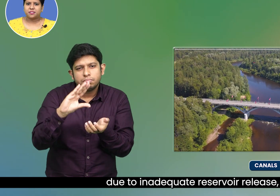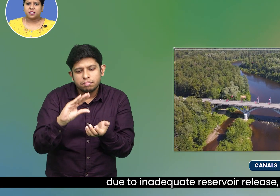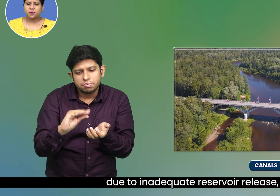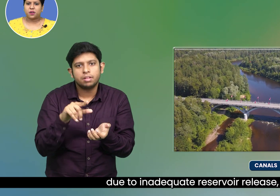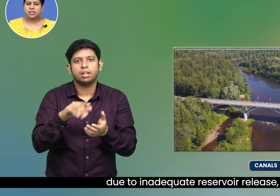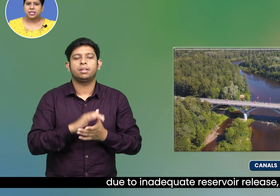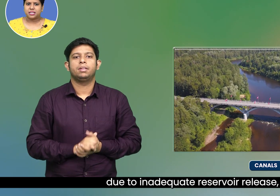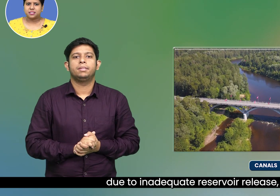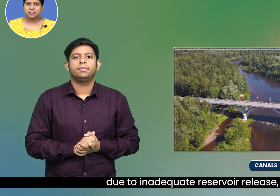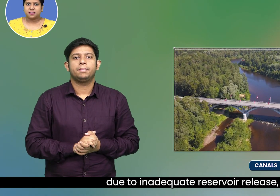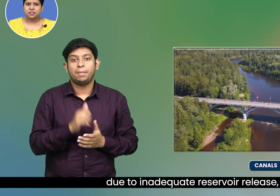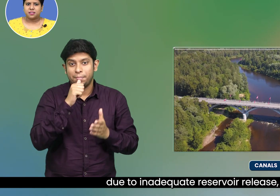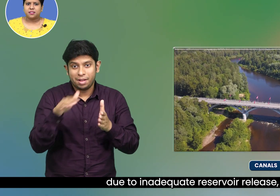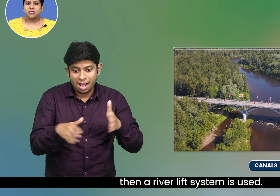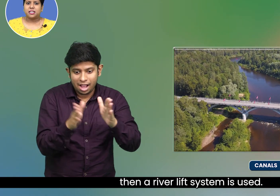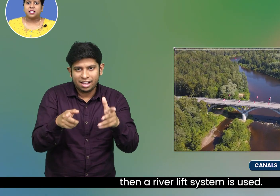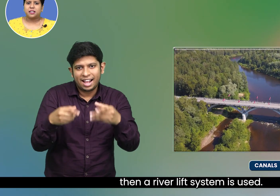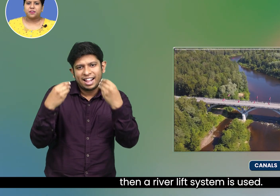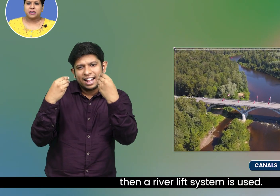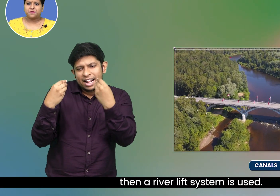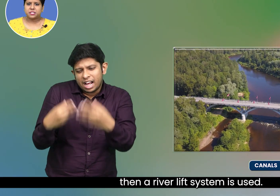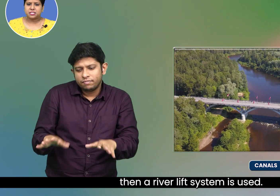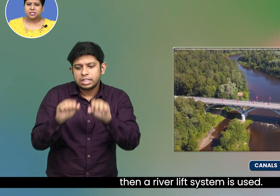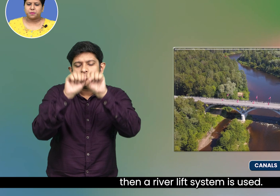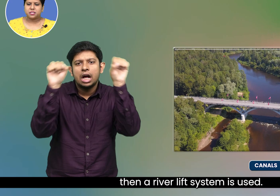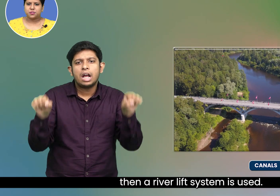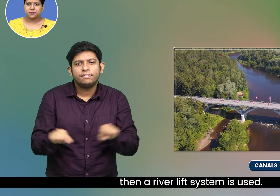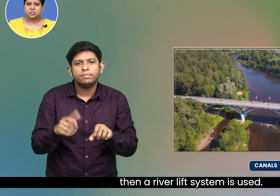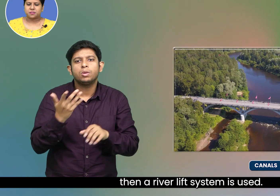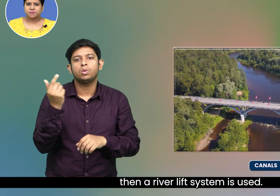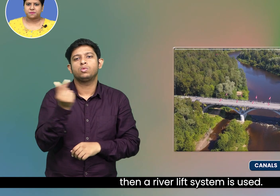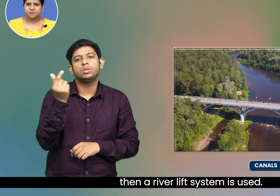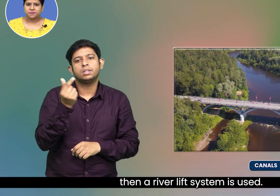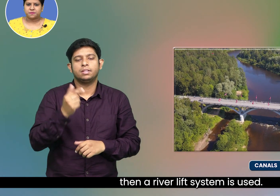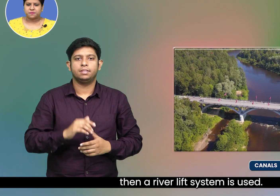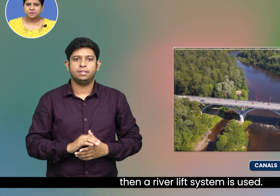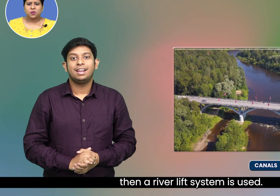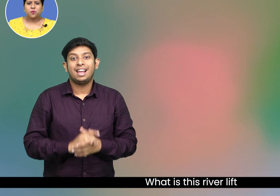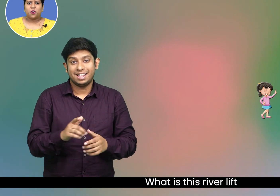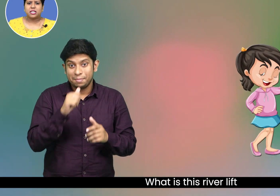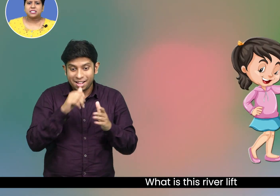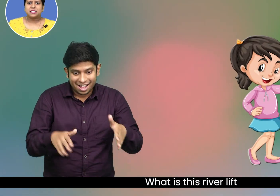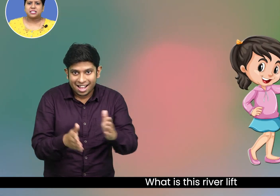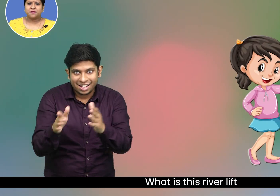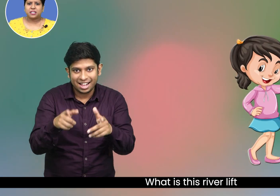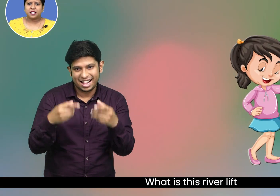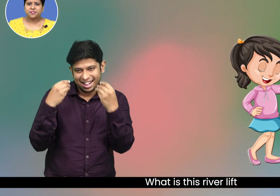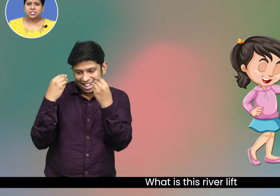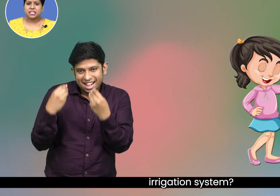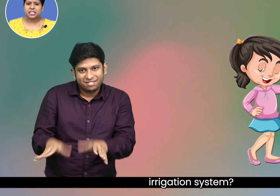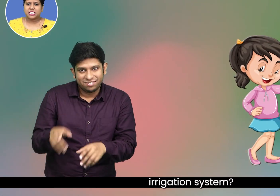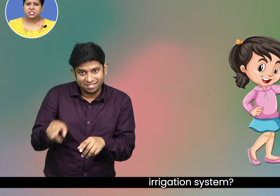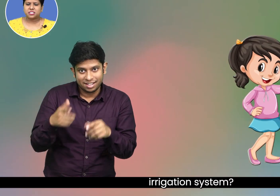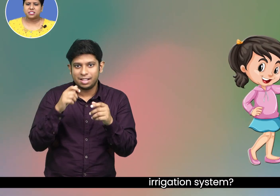inadequate reservoir release, then a river lift system is used. What is this river